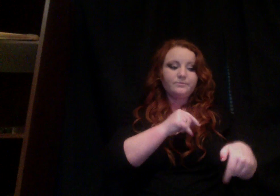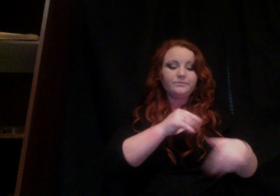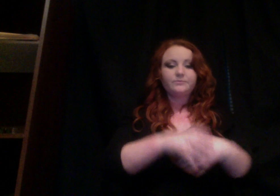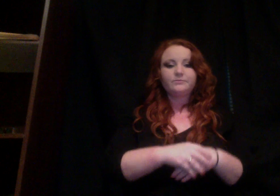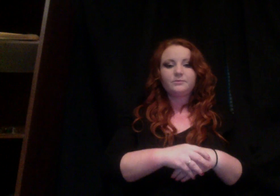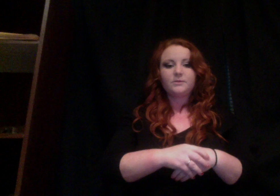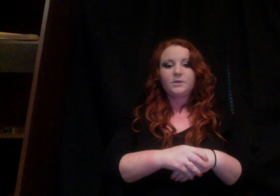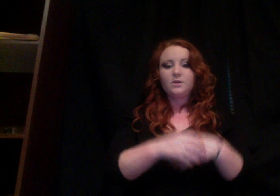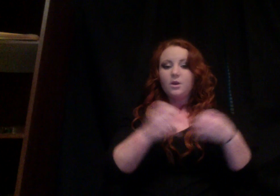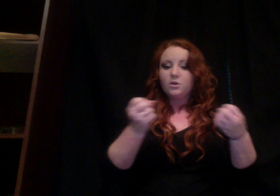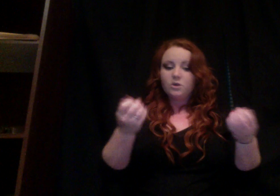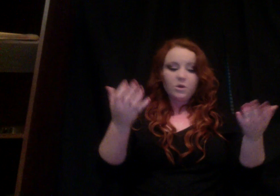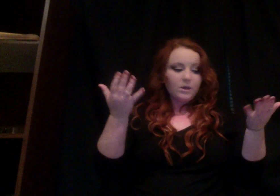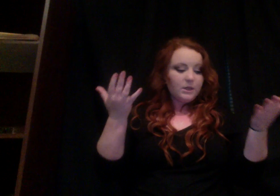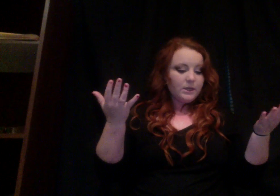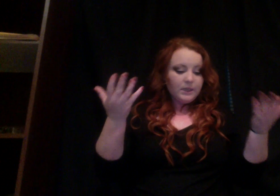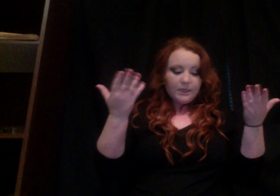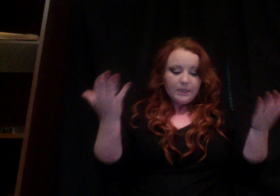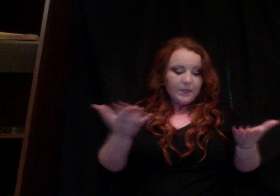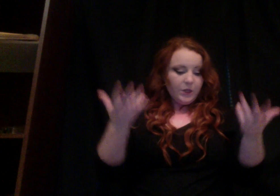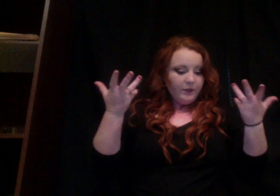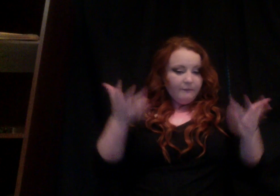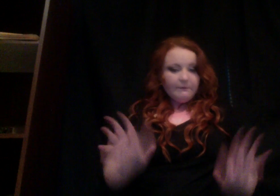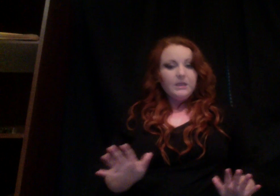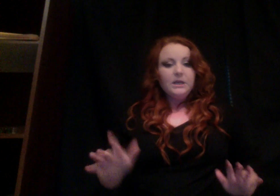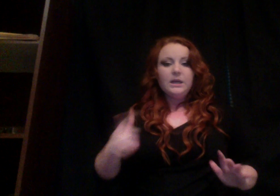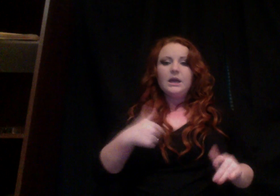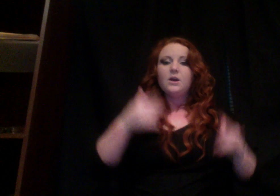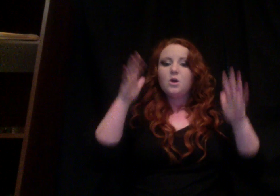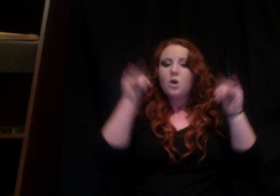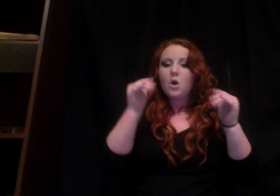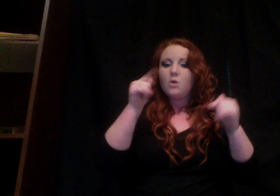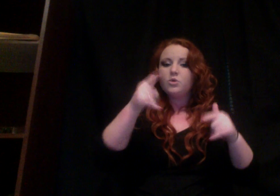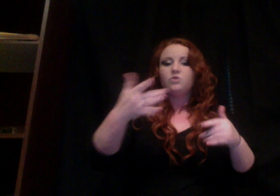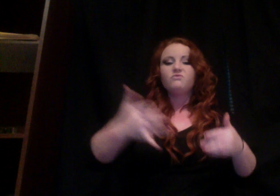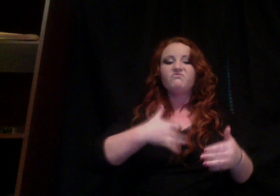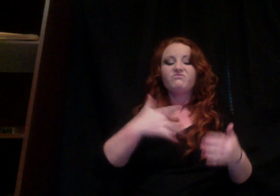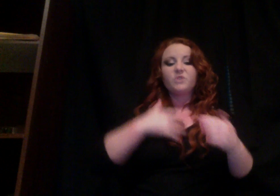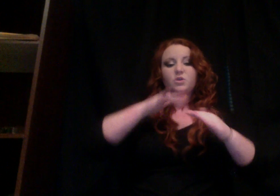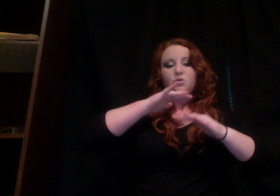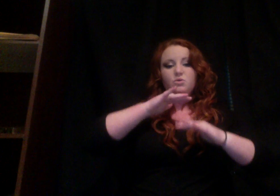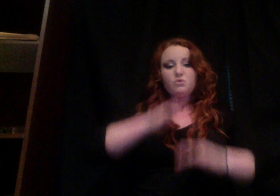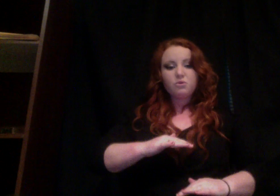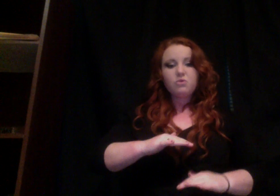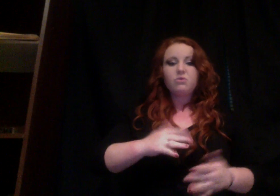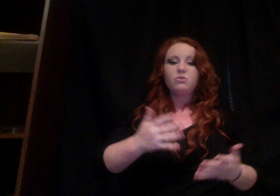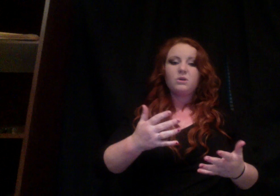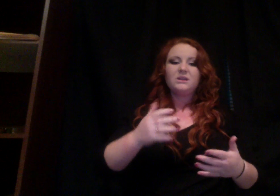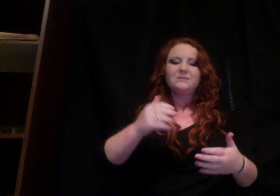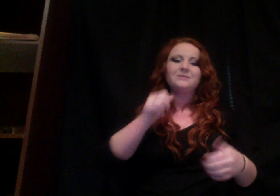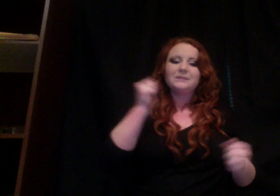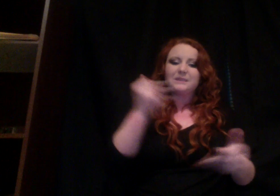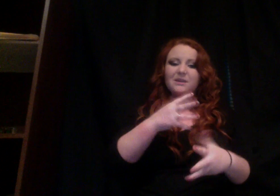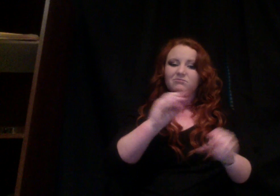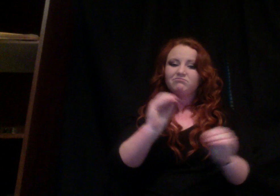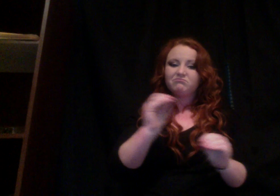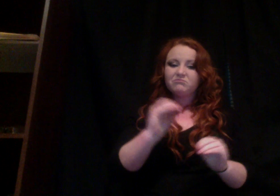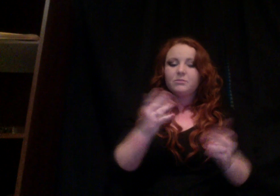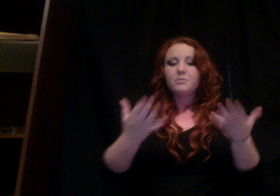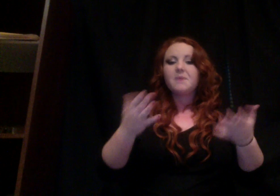GI clinic. I hope this has helped relieve some fears people might have and answered some questions that you may have about what